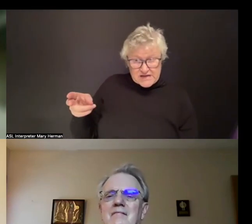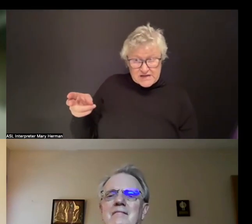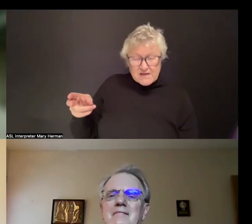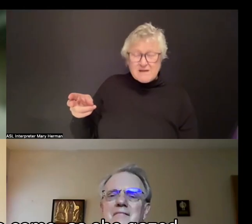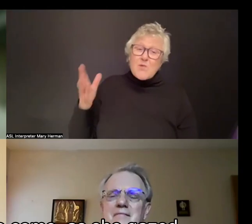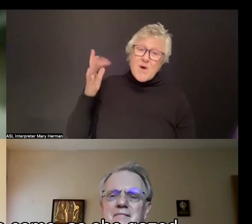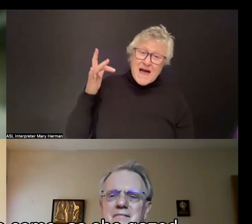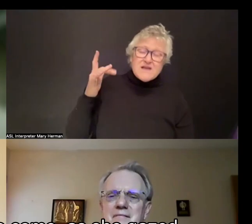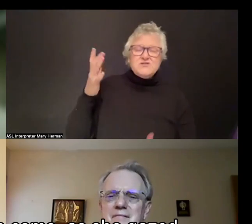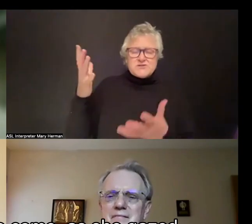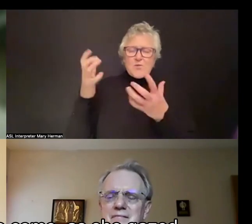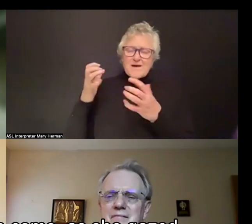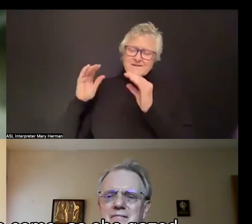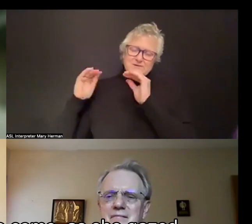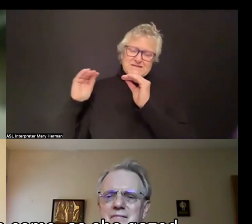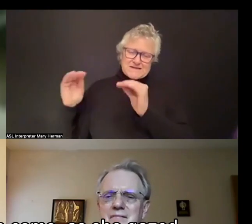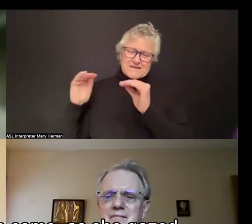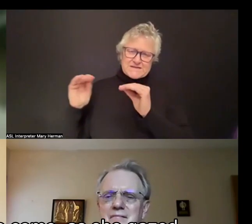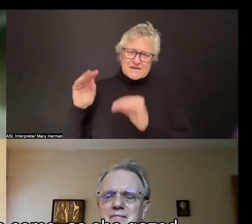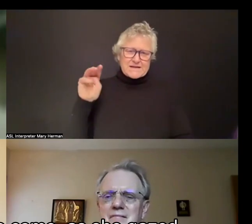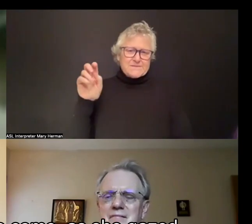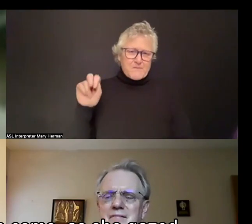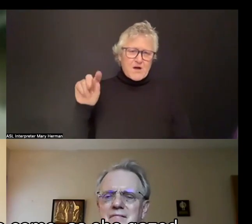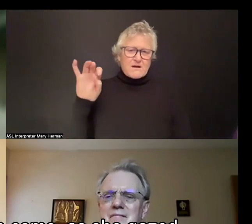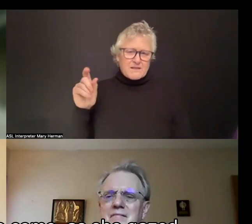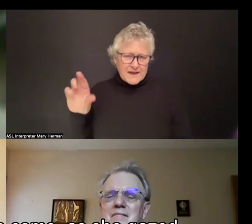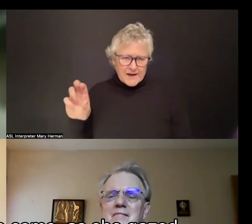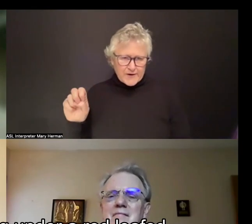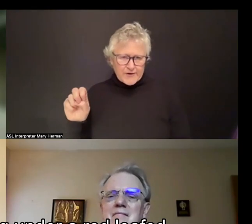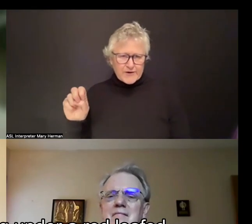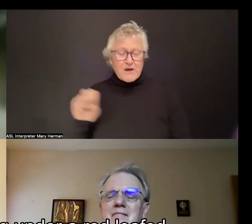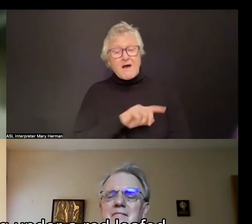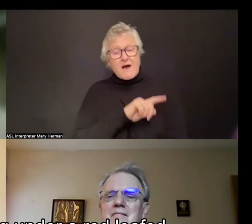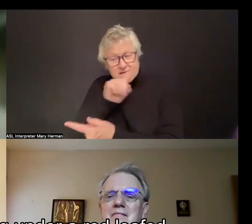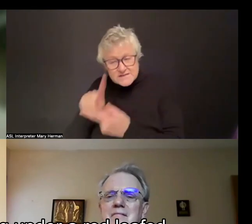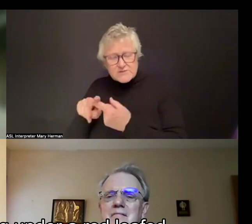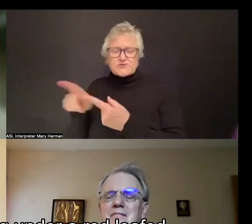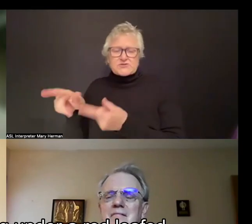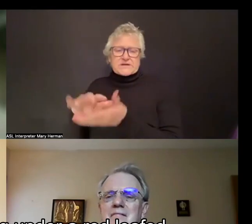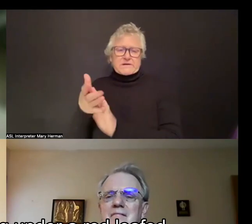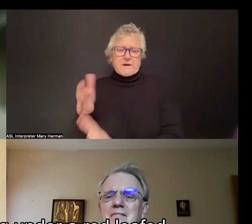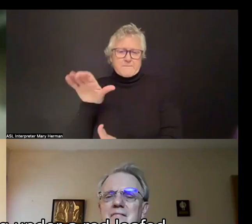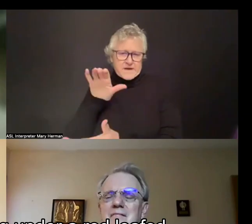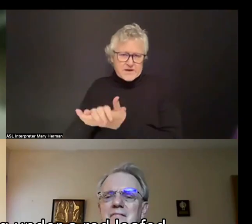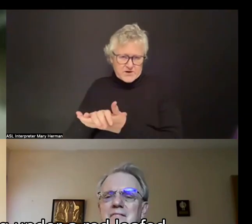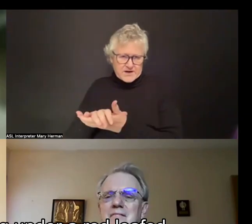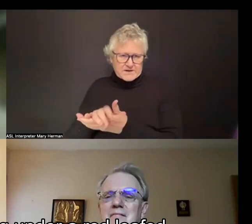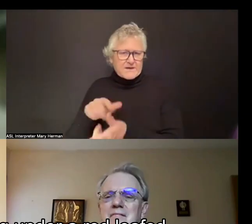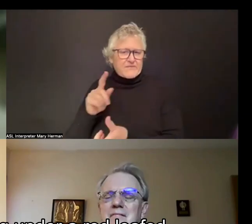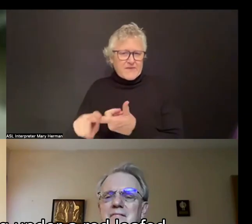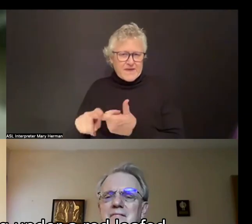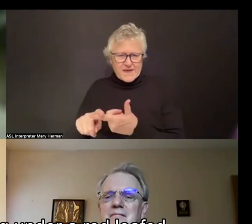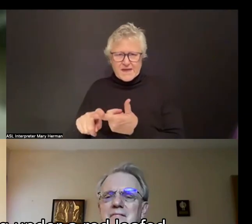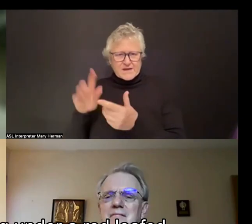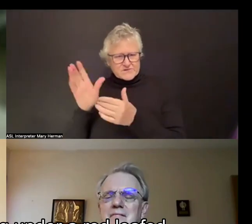married. Then, in the years to come, as she gazed out the window over her kitchen sink at her children playing under a red-leaved maple tree, She could